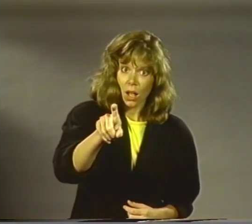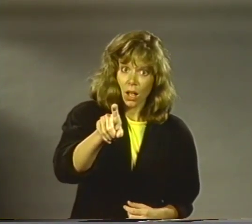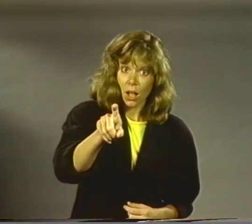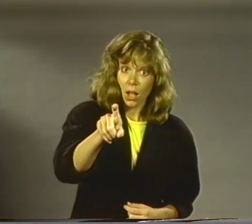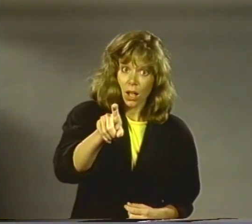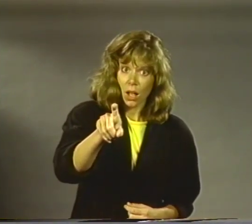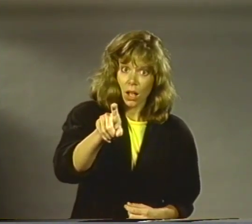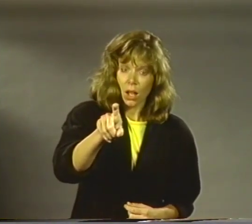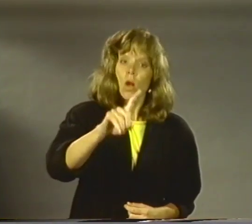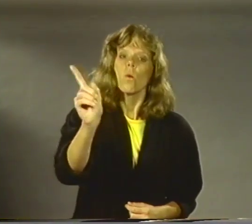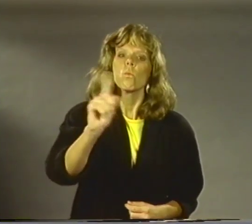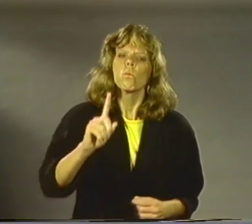Where do you live?